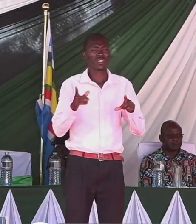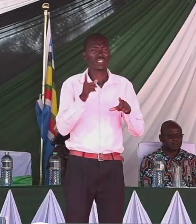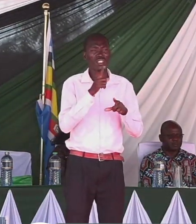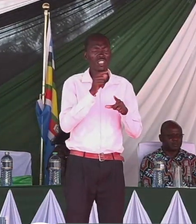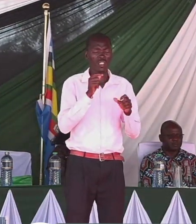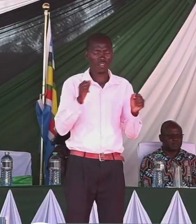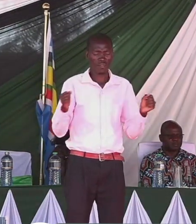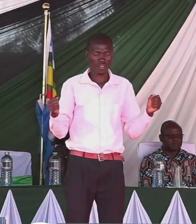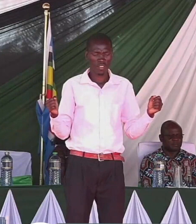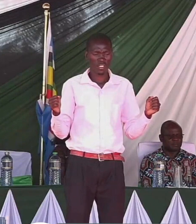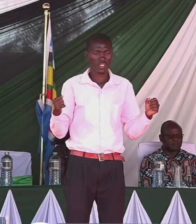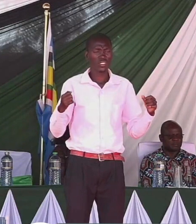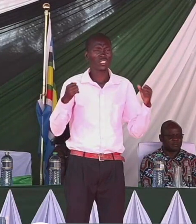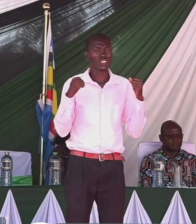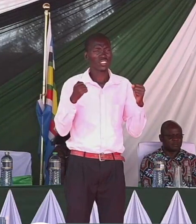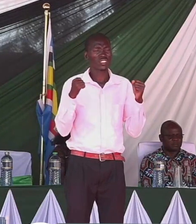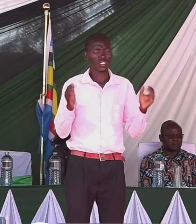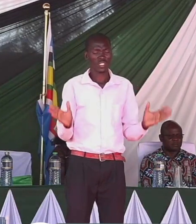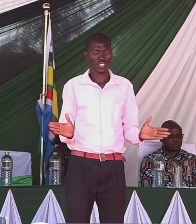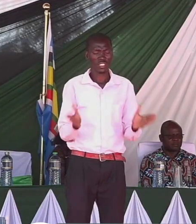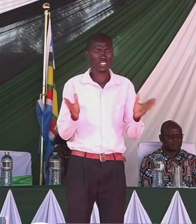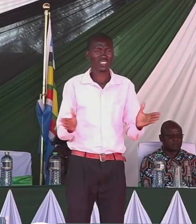strengthening the cultural